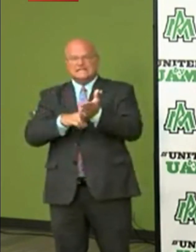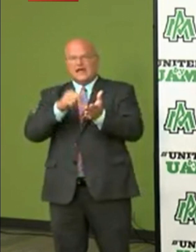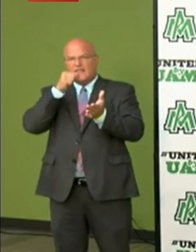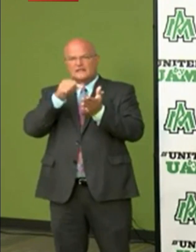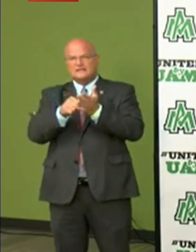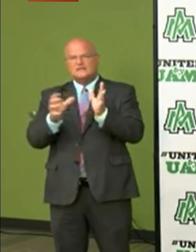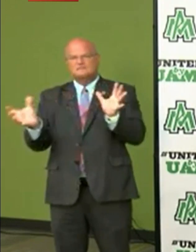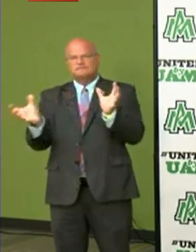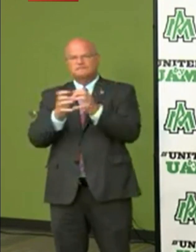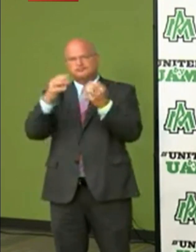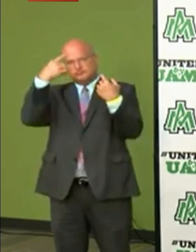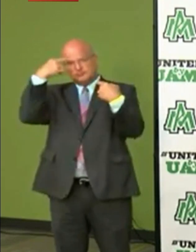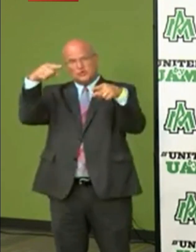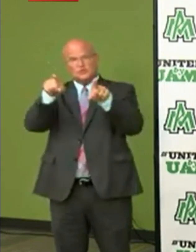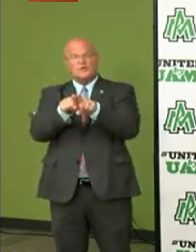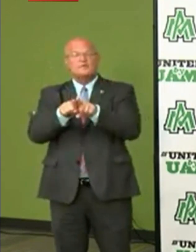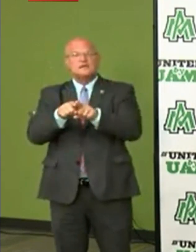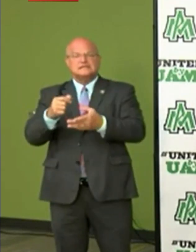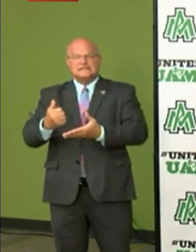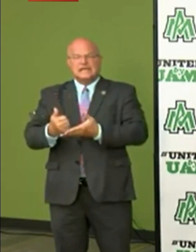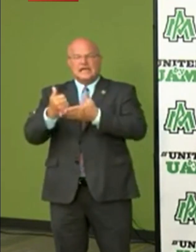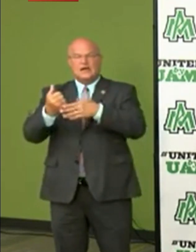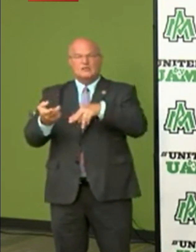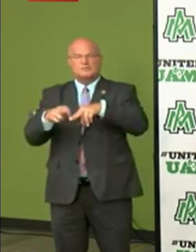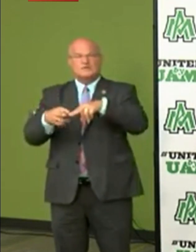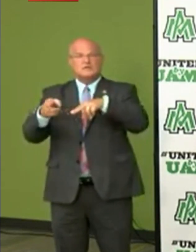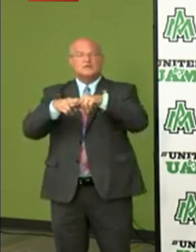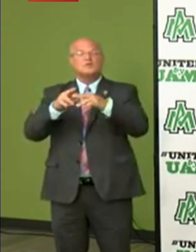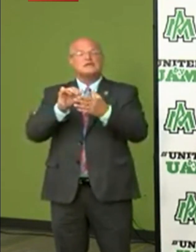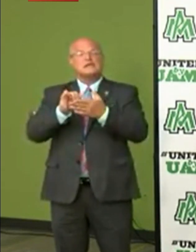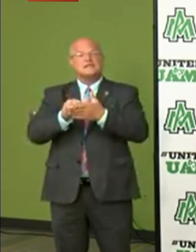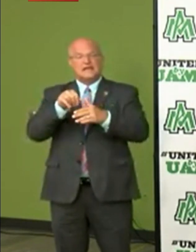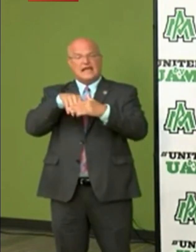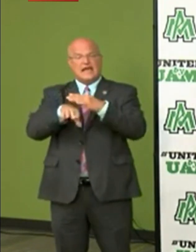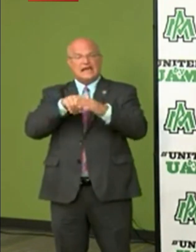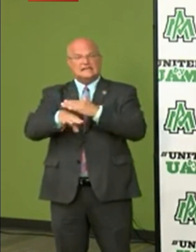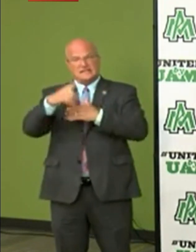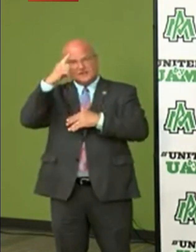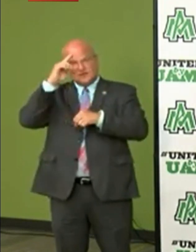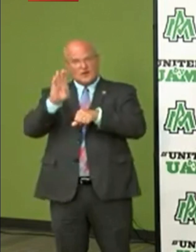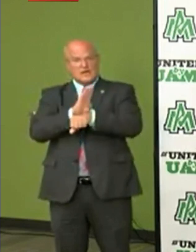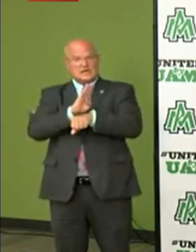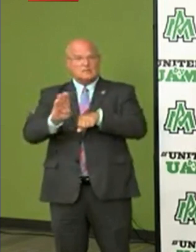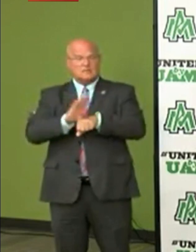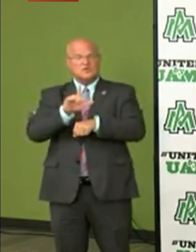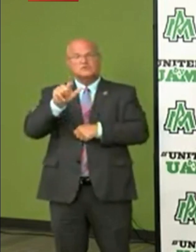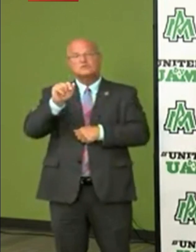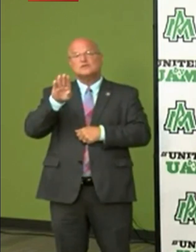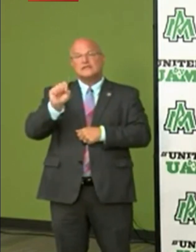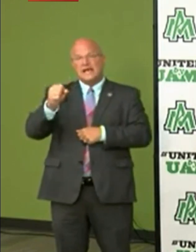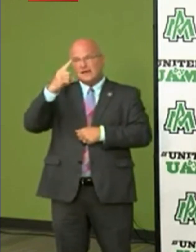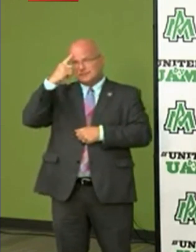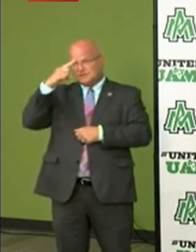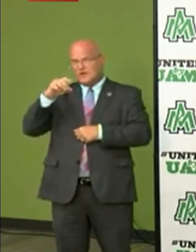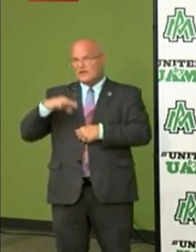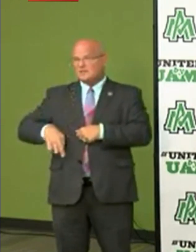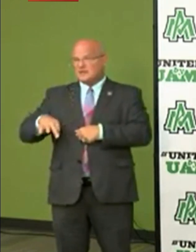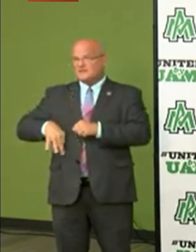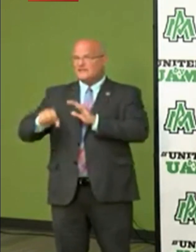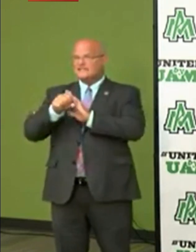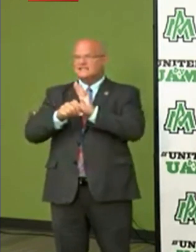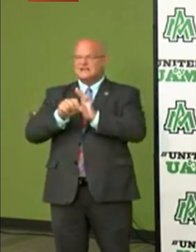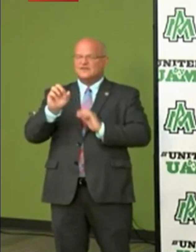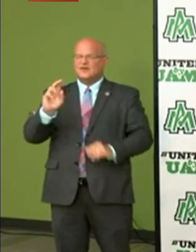of intent to hopefully increase the access to our commercial labs for the benefit of the state